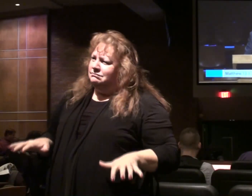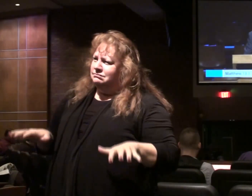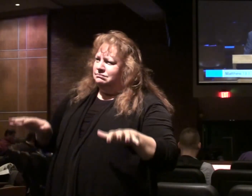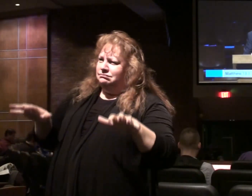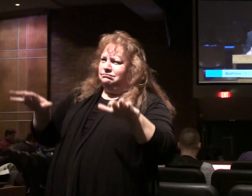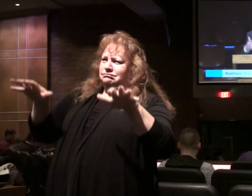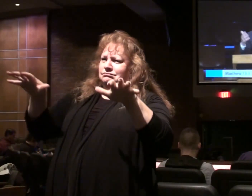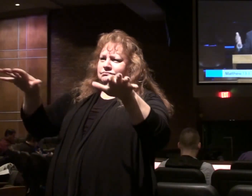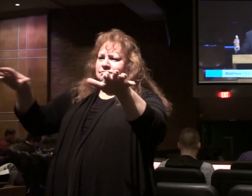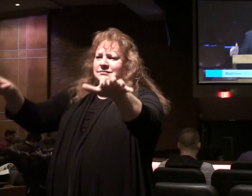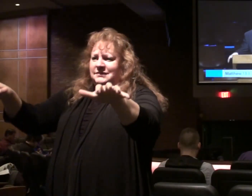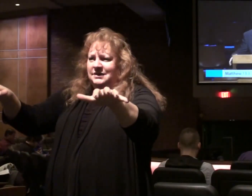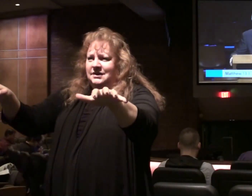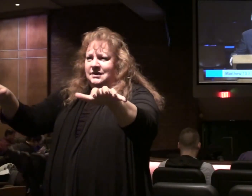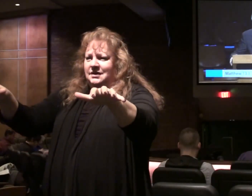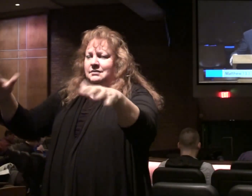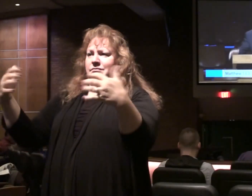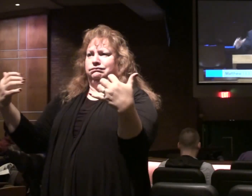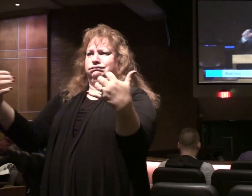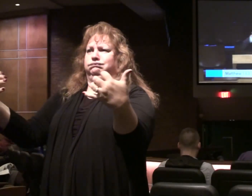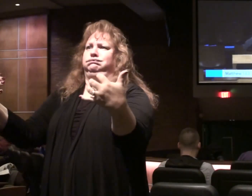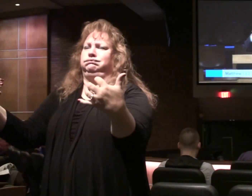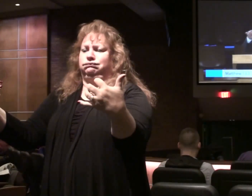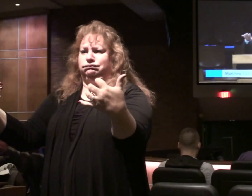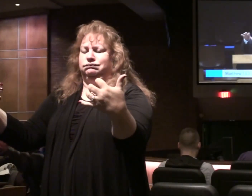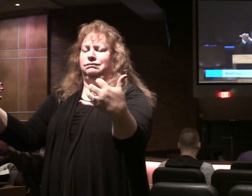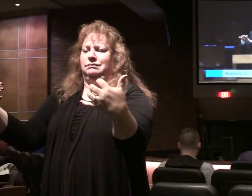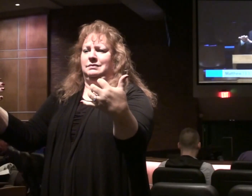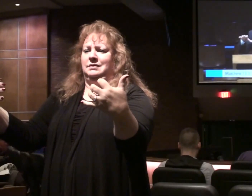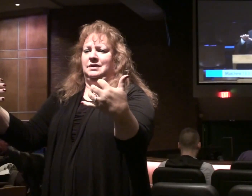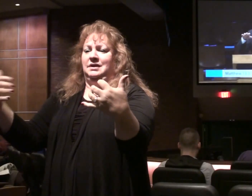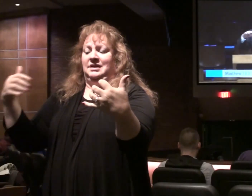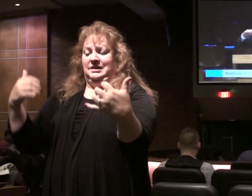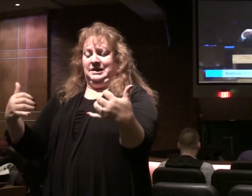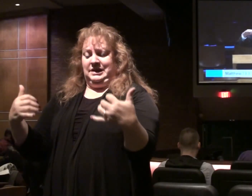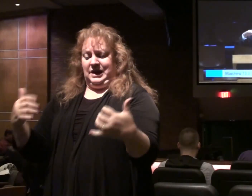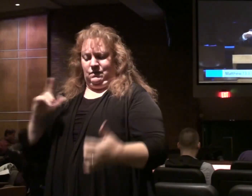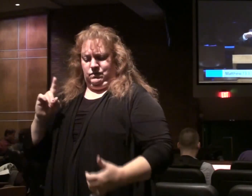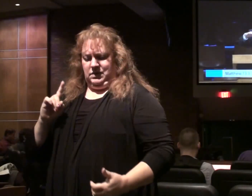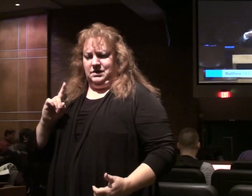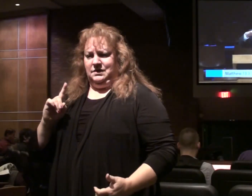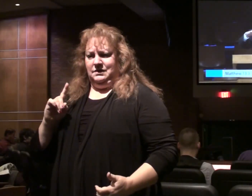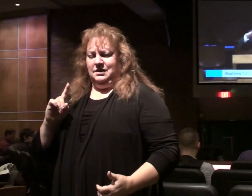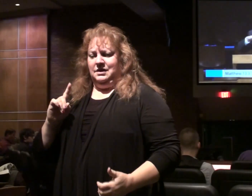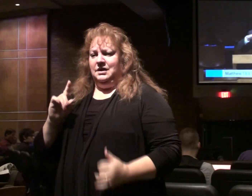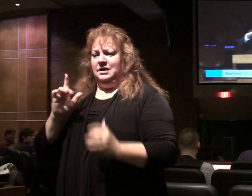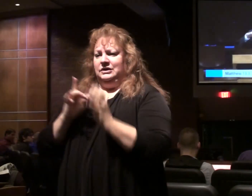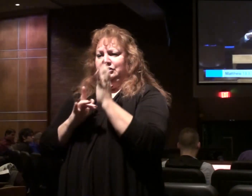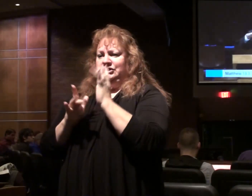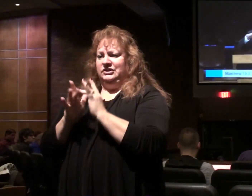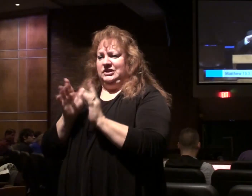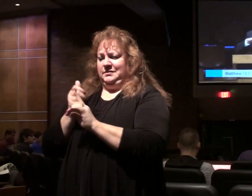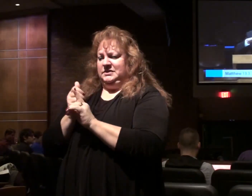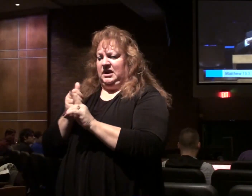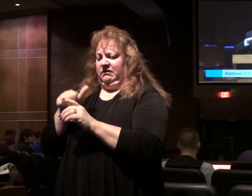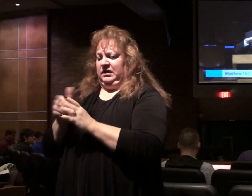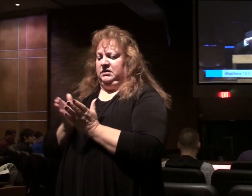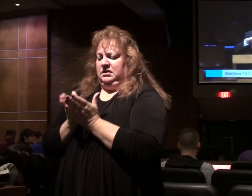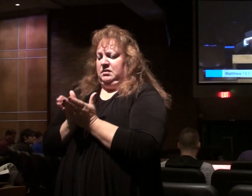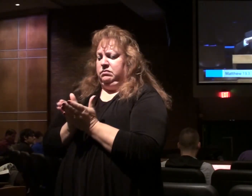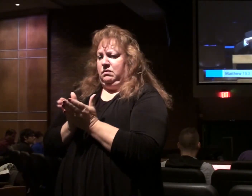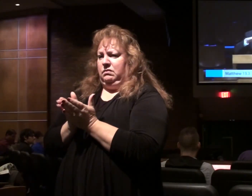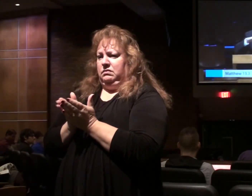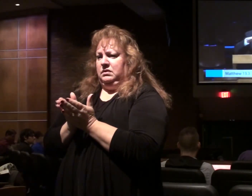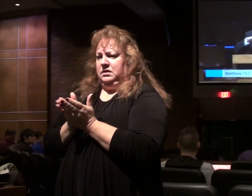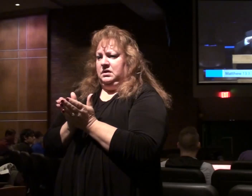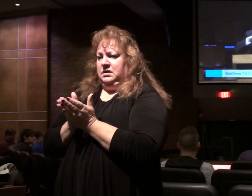verse 2 who have gathered. And the situation is he has gotten in a boat and moved a little away from